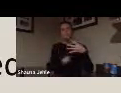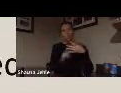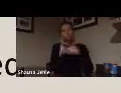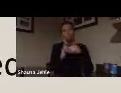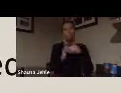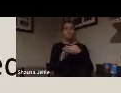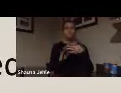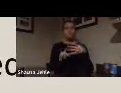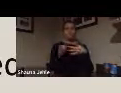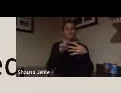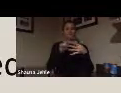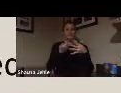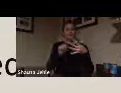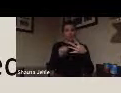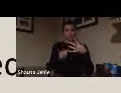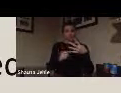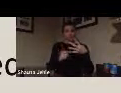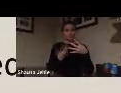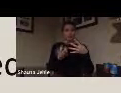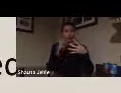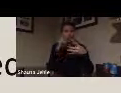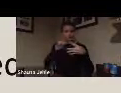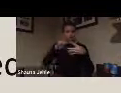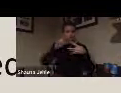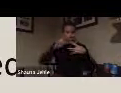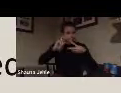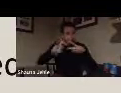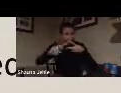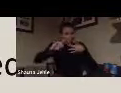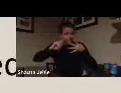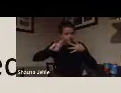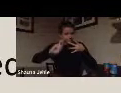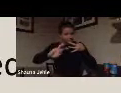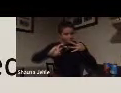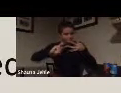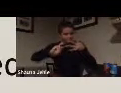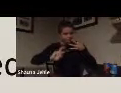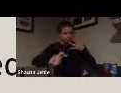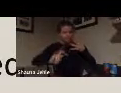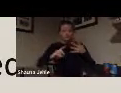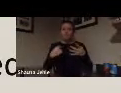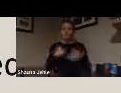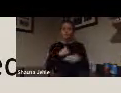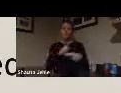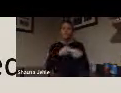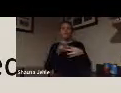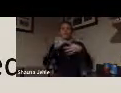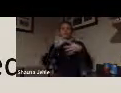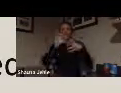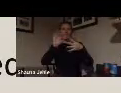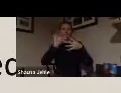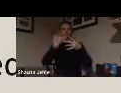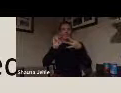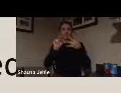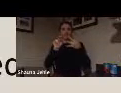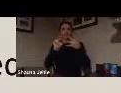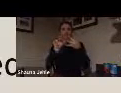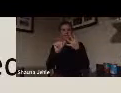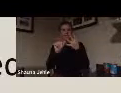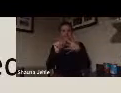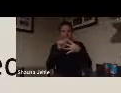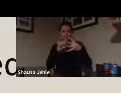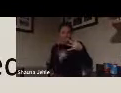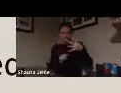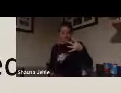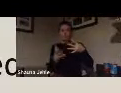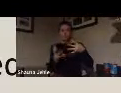four different areas that we want to look at for translations. One, and we talk about it being CANA, C-A-N-A. You